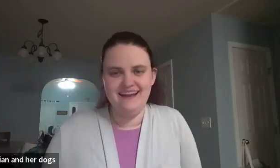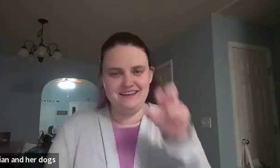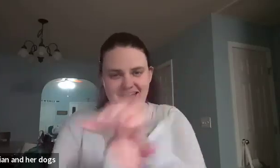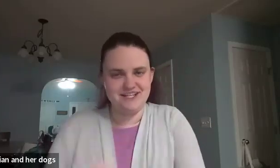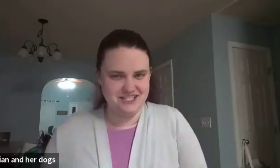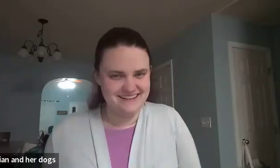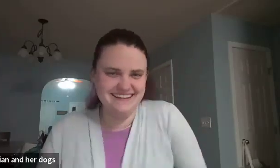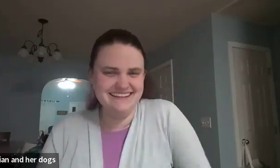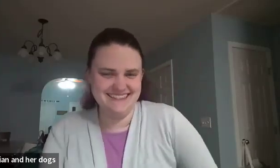I can catch it.